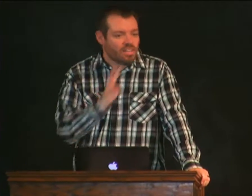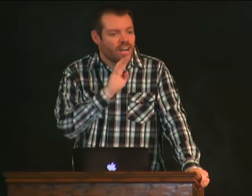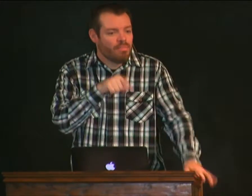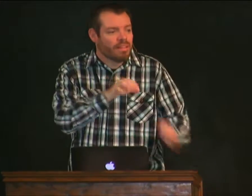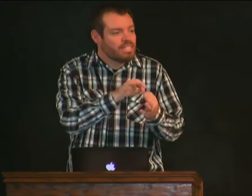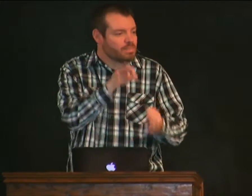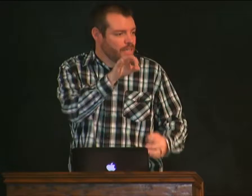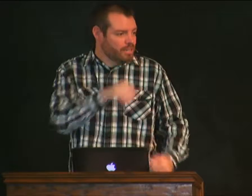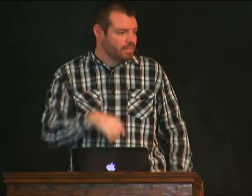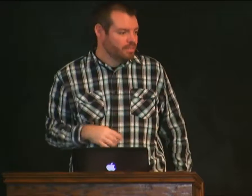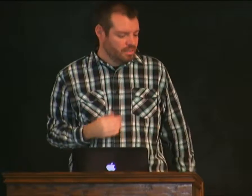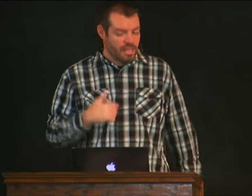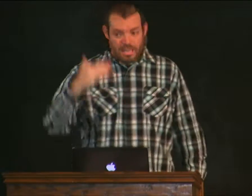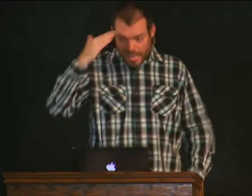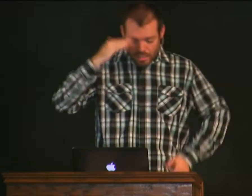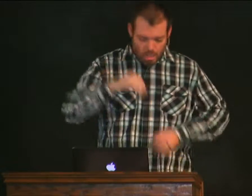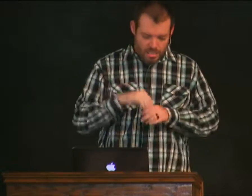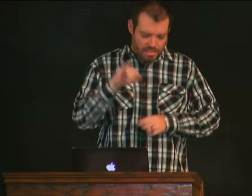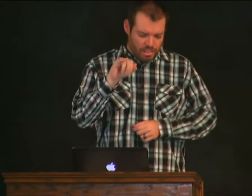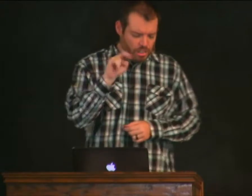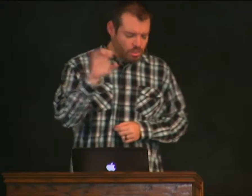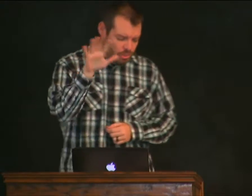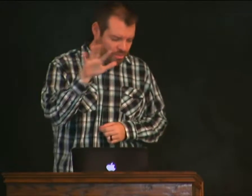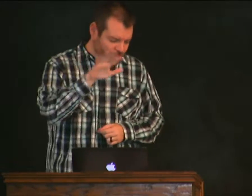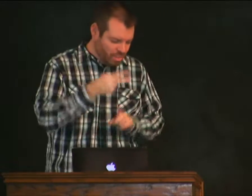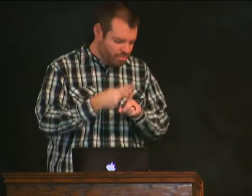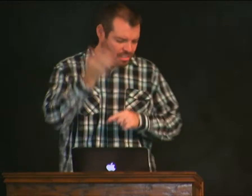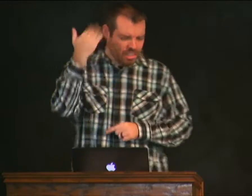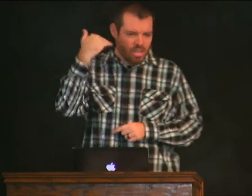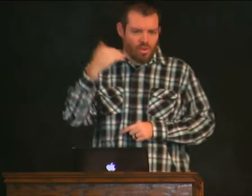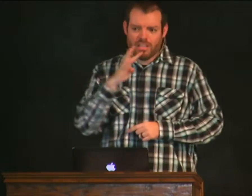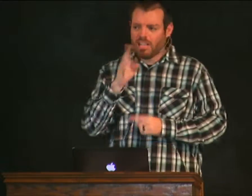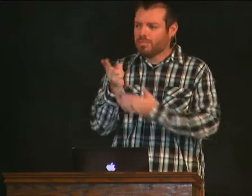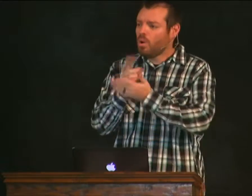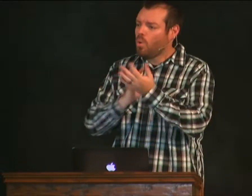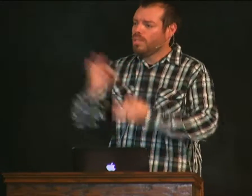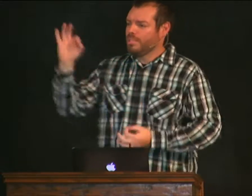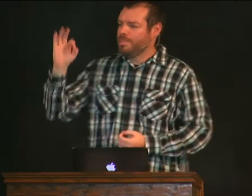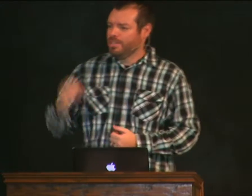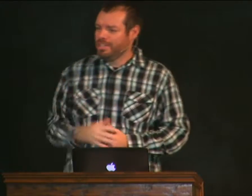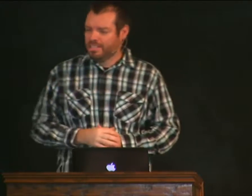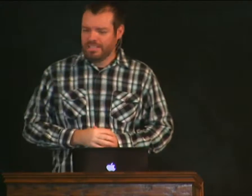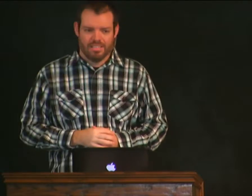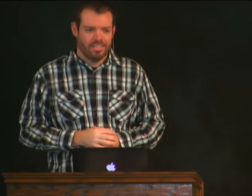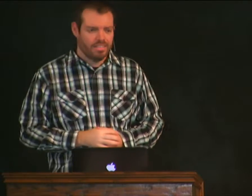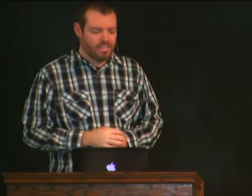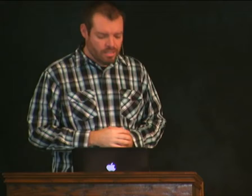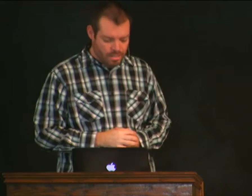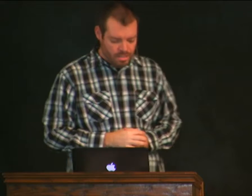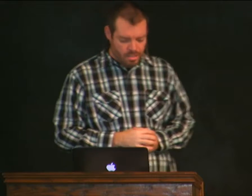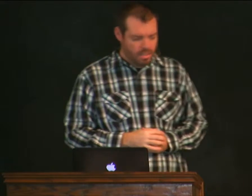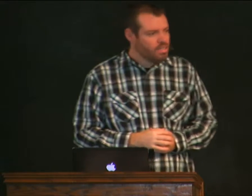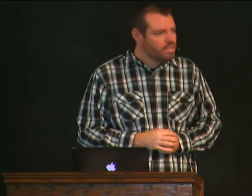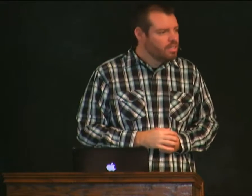I'm going to talk about the Spirit. I know in June, 2 months ago, I talked about the Holy Spirit.